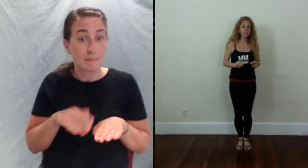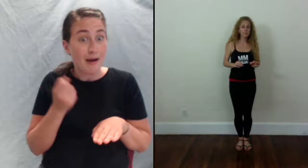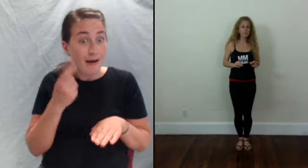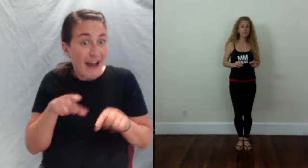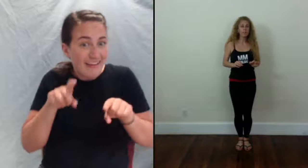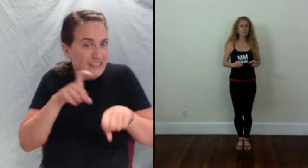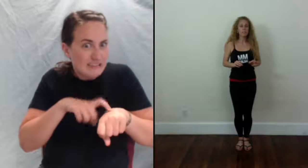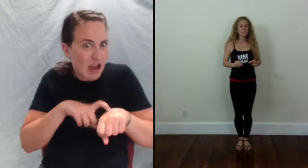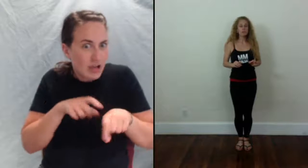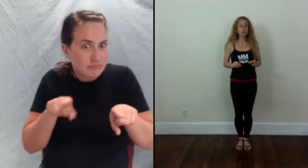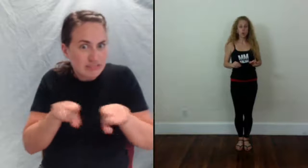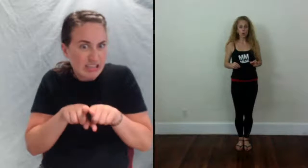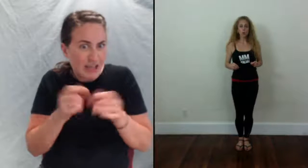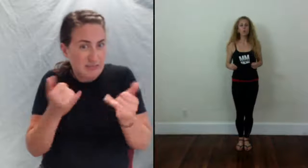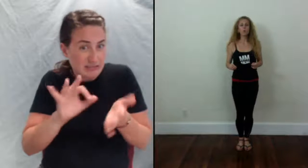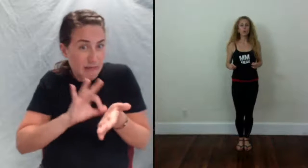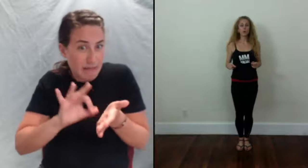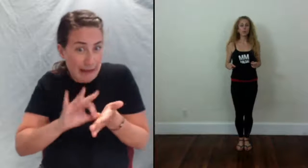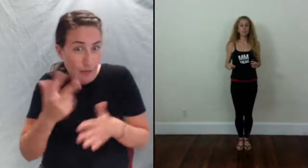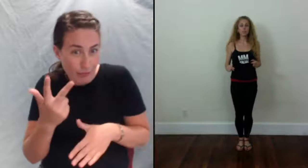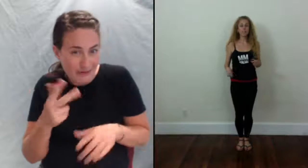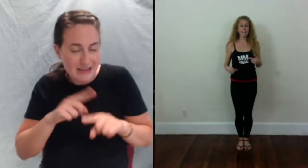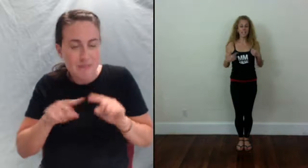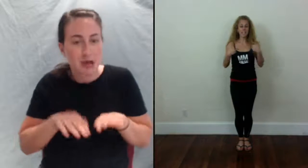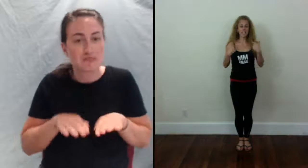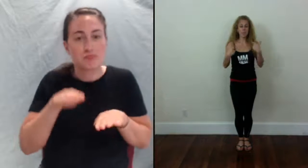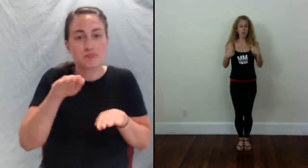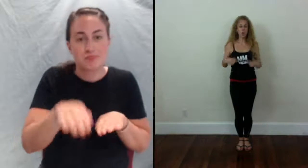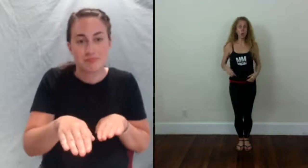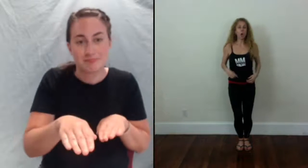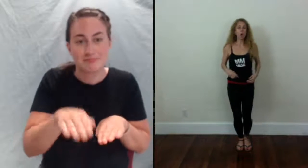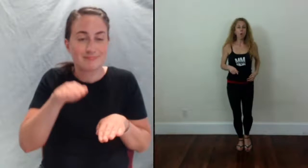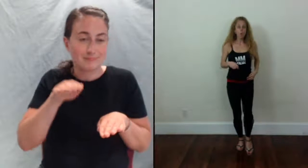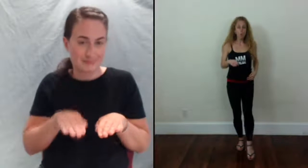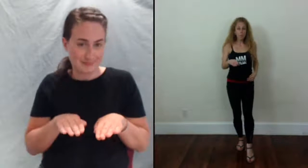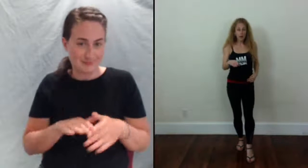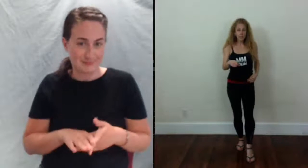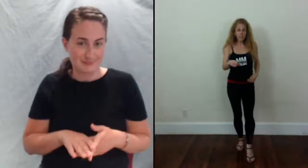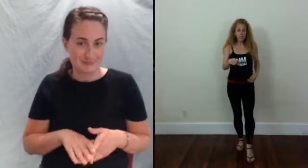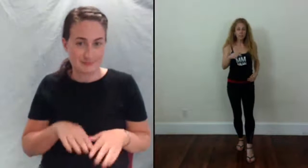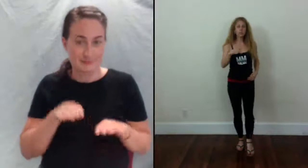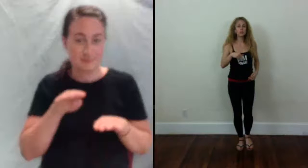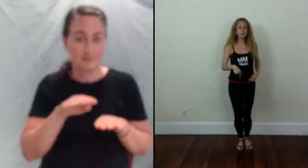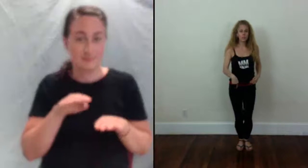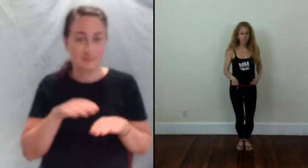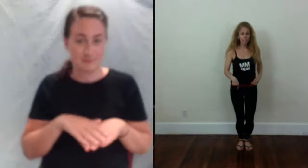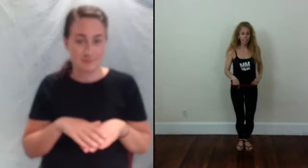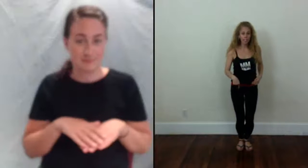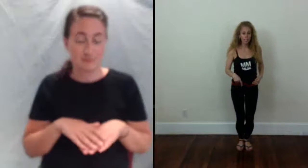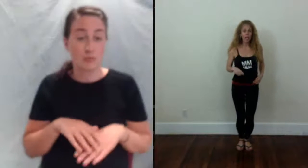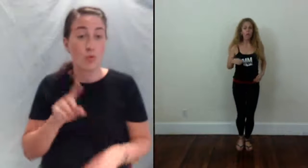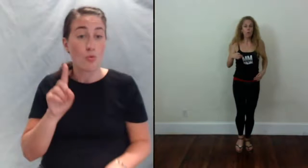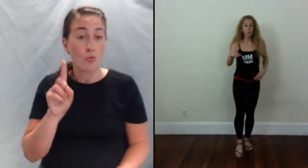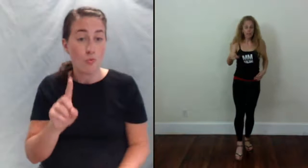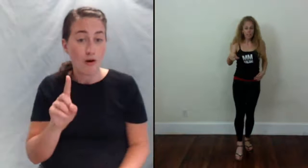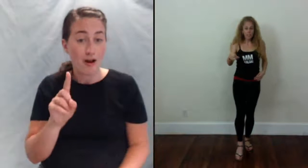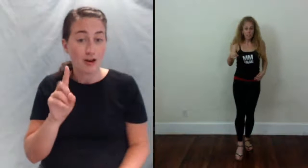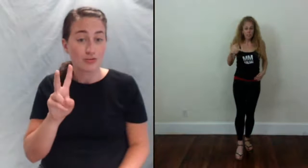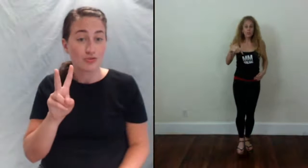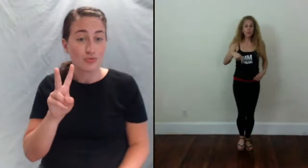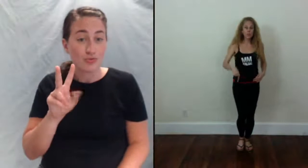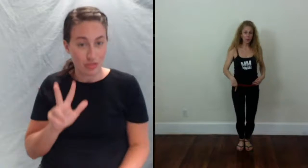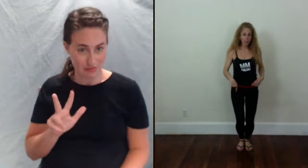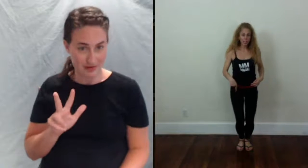time. So we're going to say 1, 2, 3.